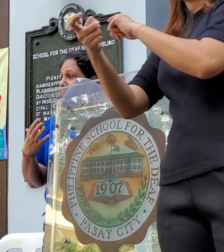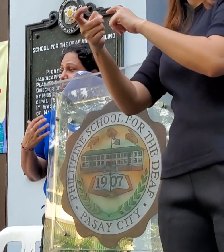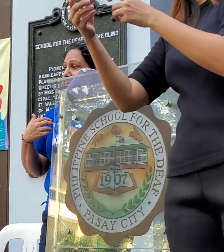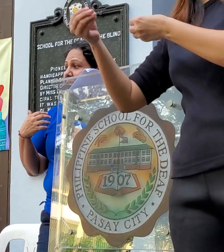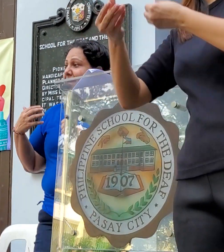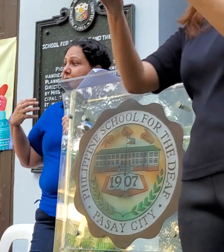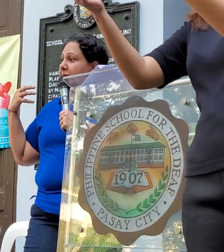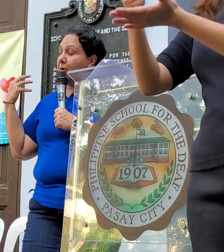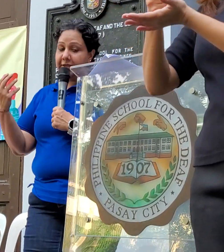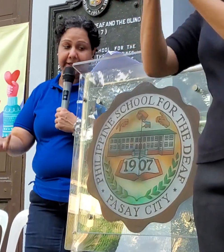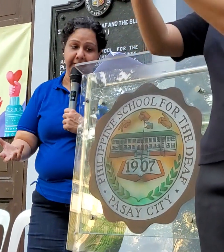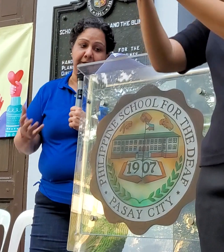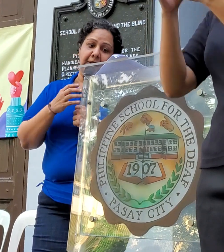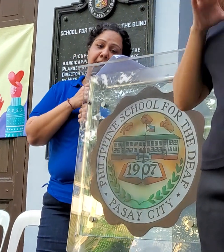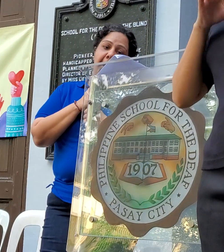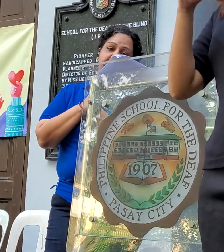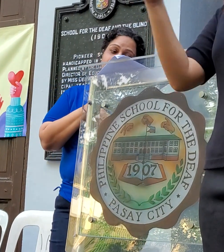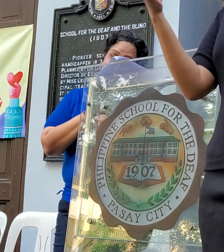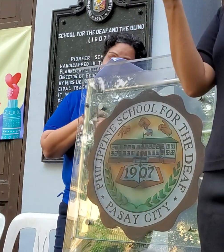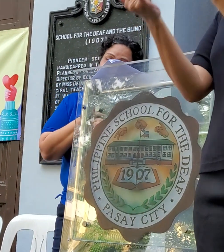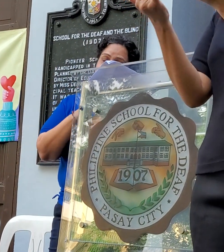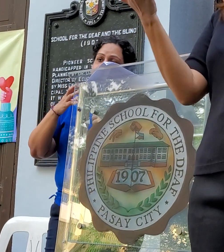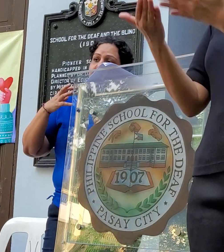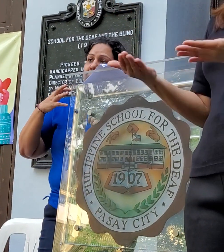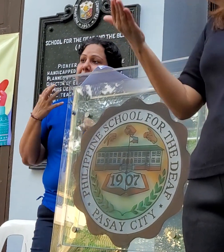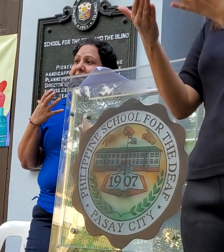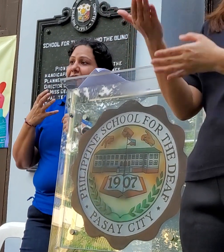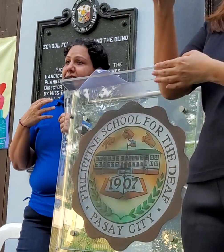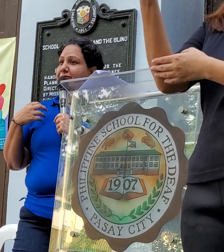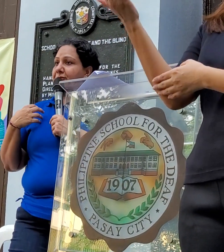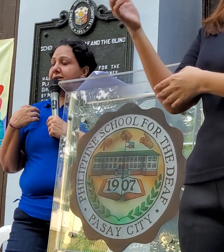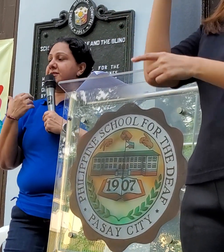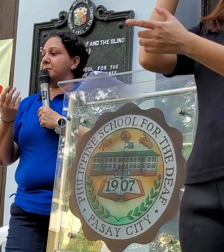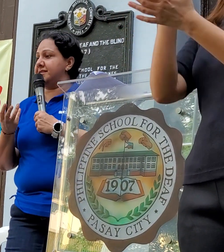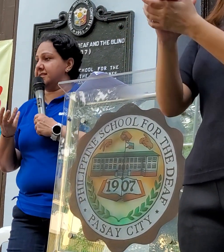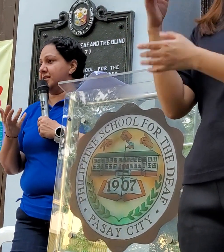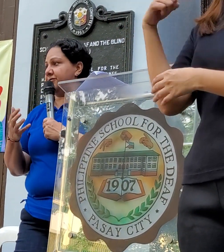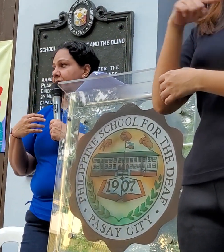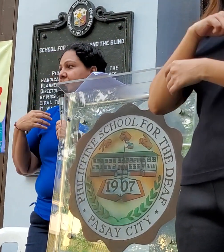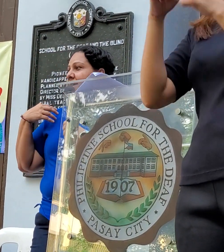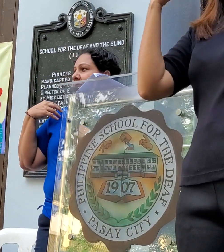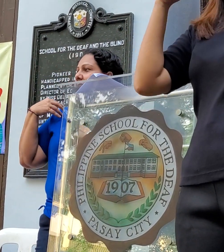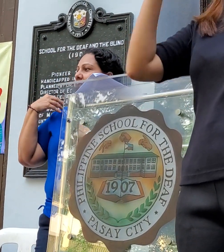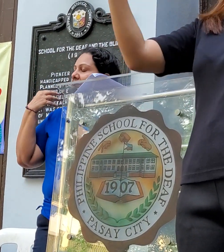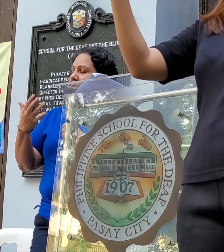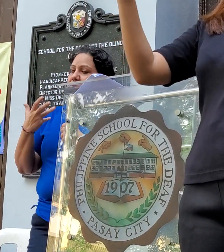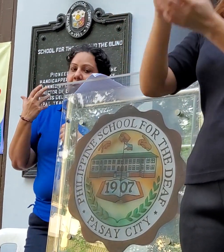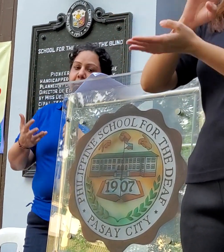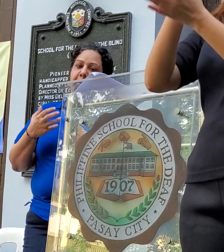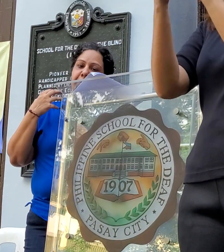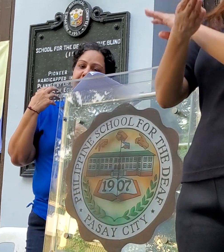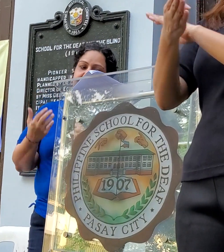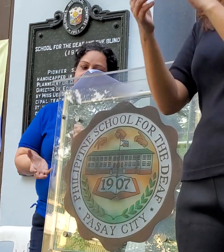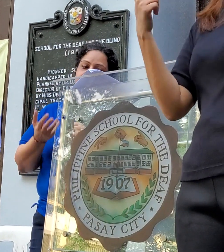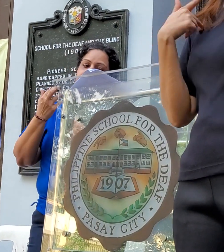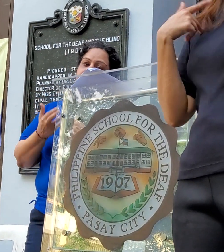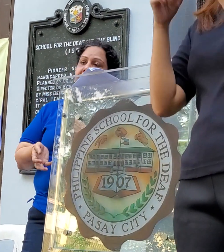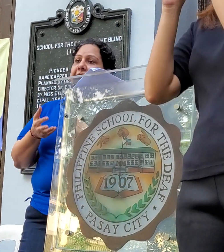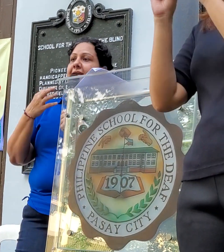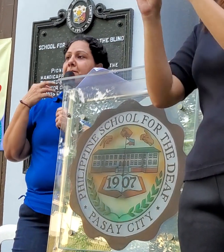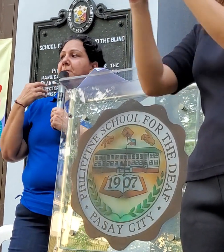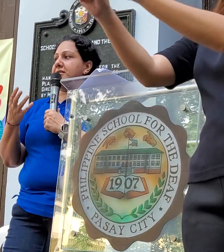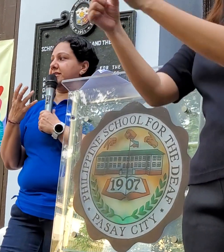this commitment, and that's why we're all here with you today. We believe that for us to be successful, it has to come with